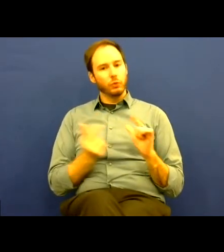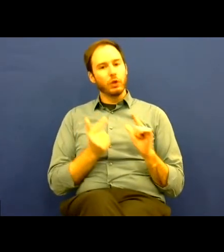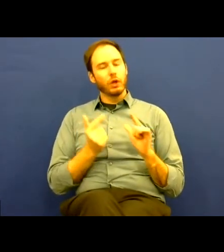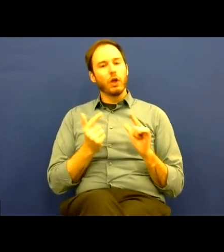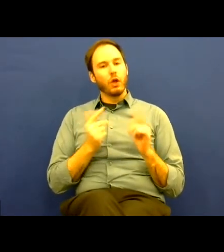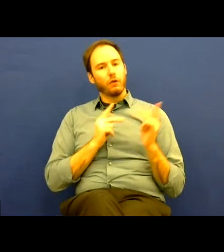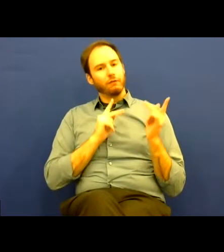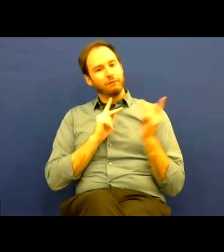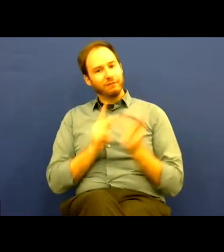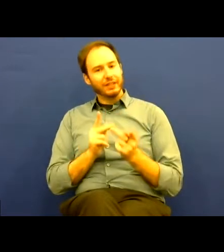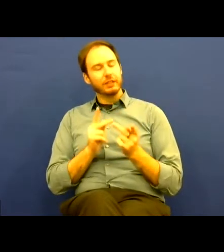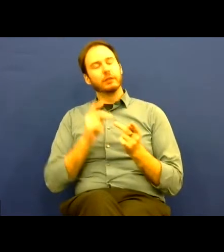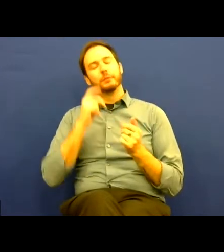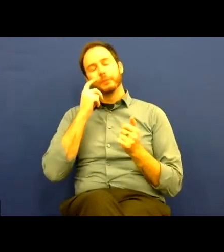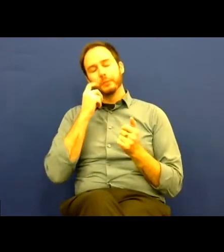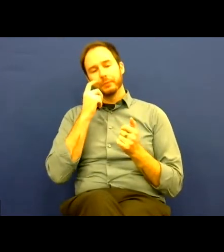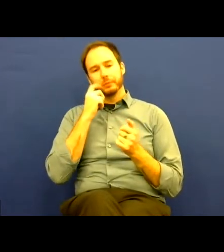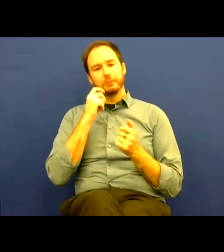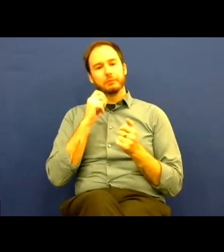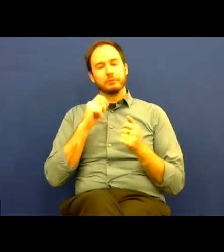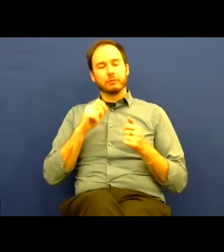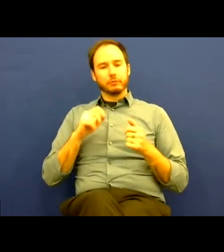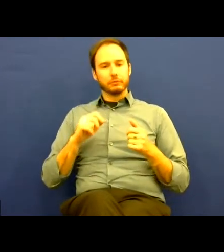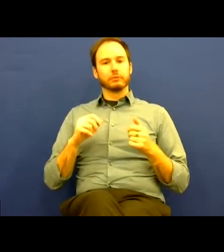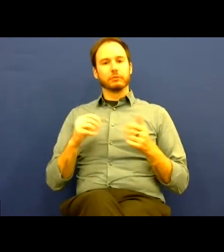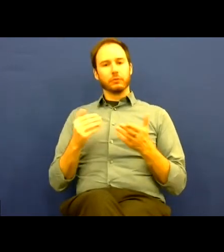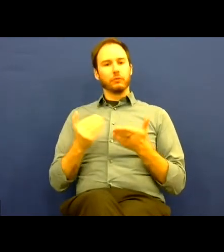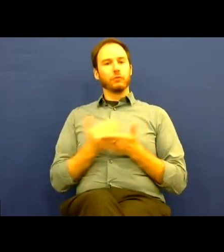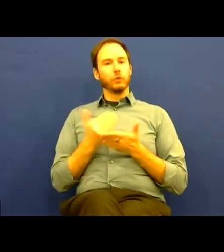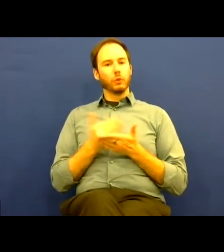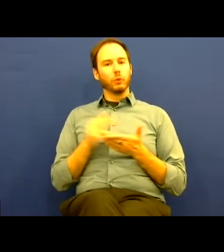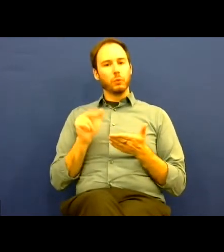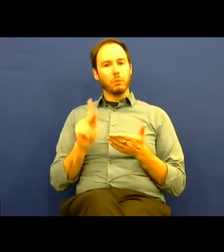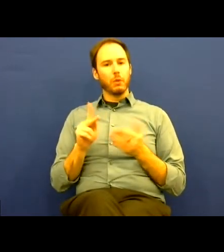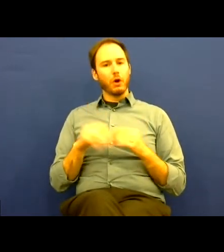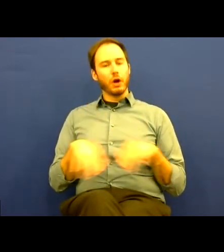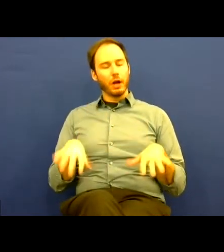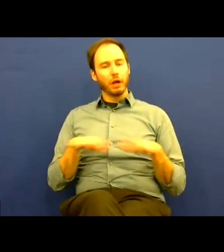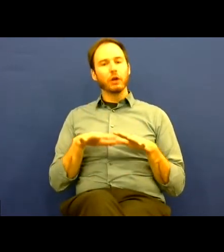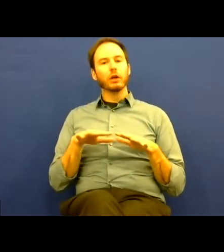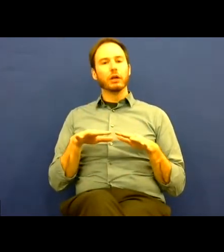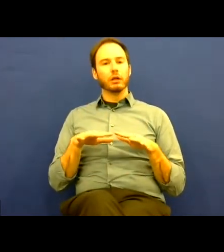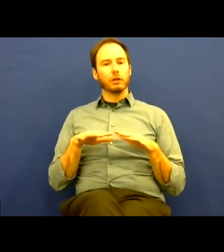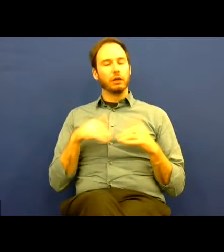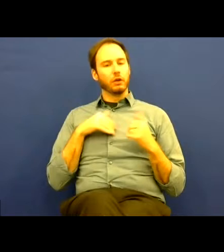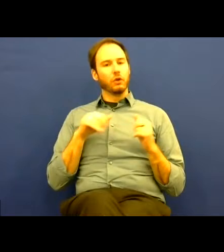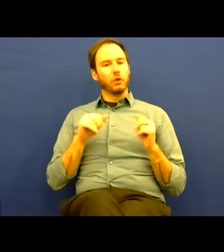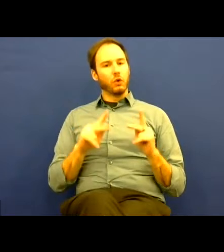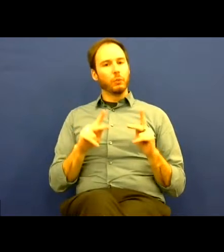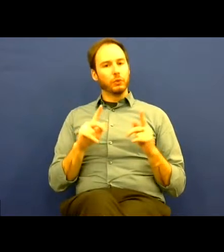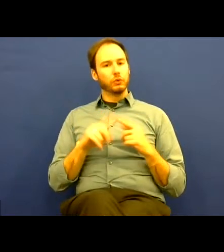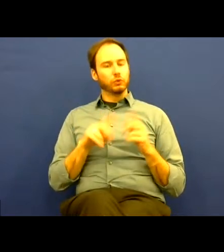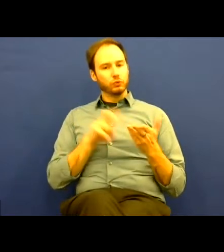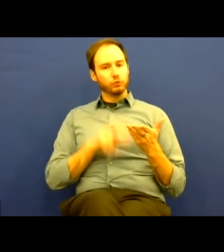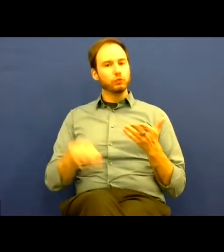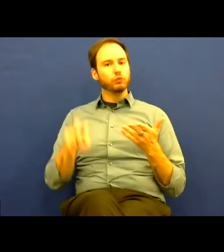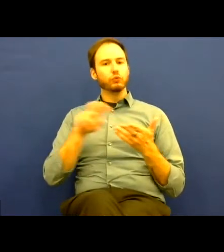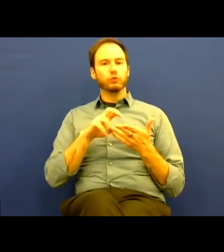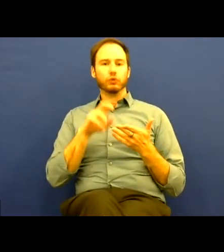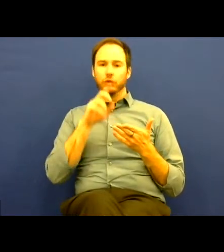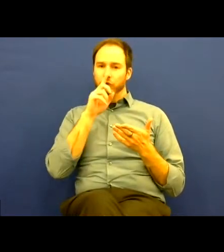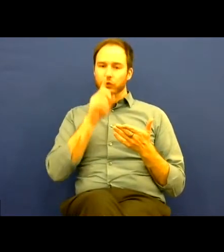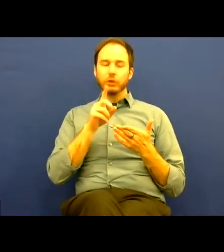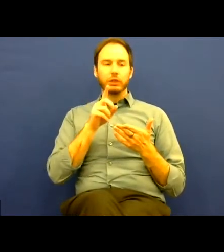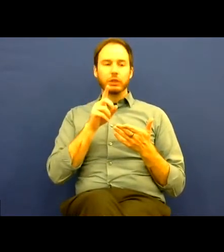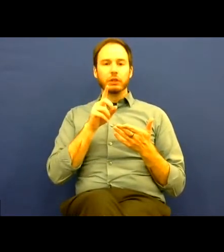all visited the new park area and got to had the opportunity to tour it. It's